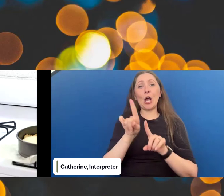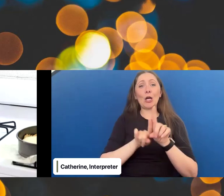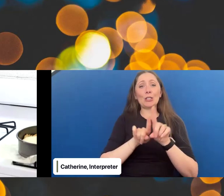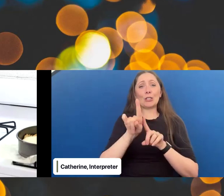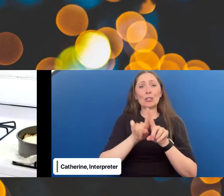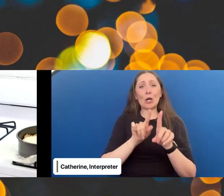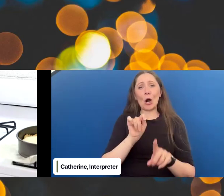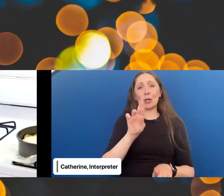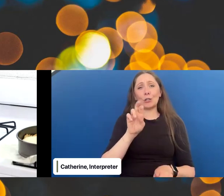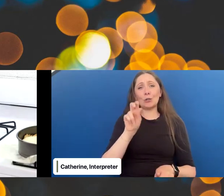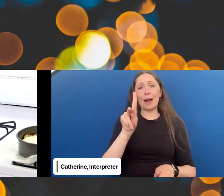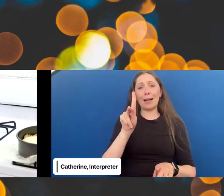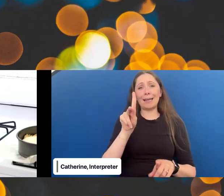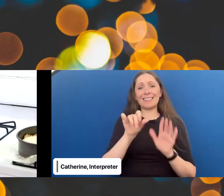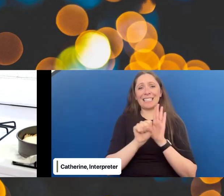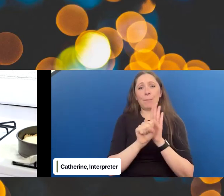symbol.